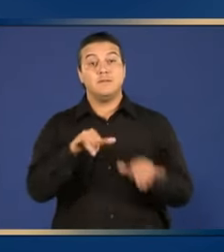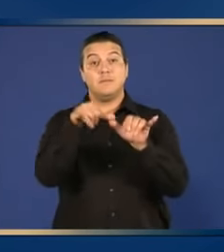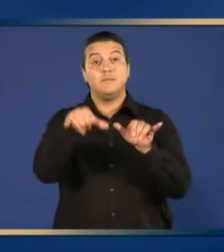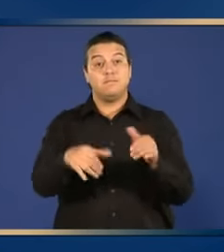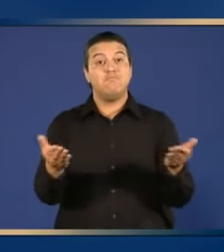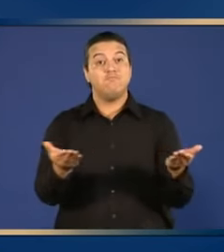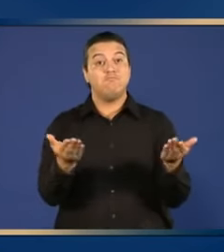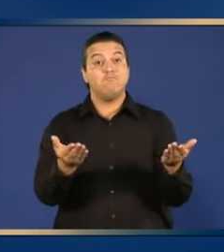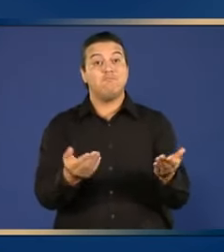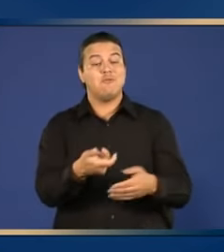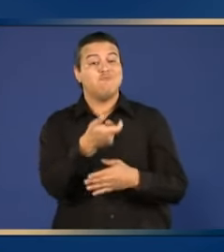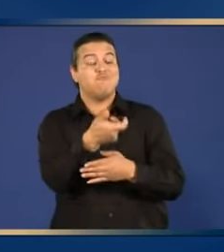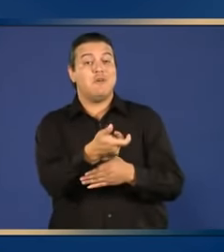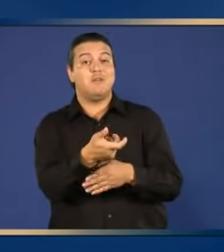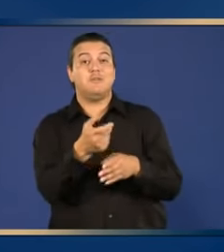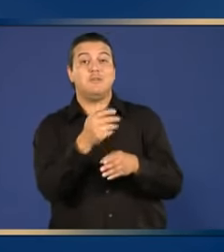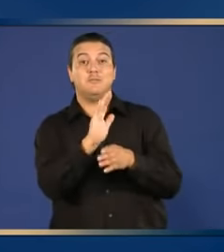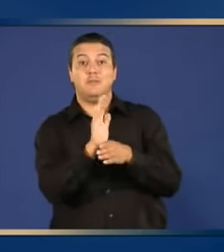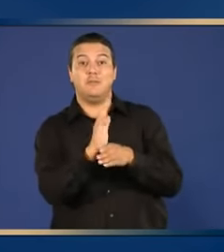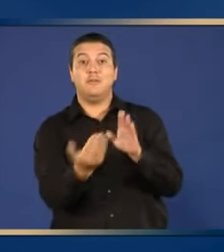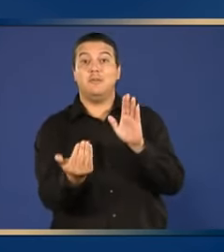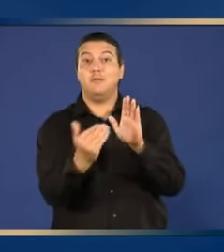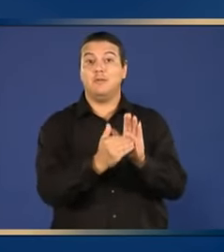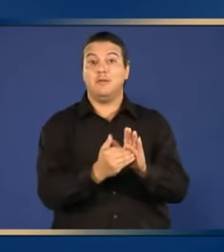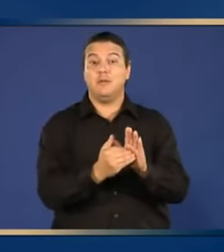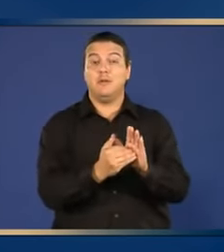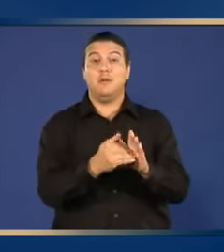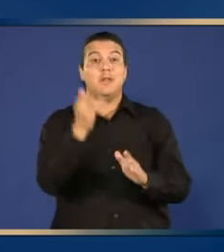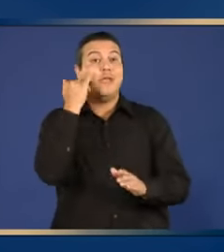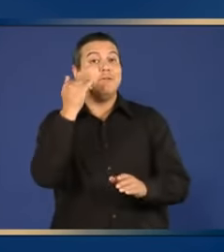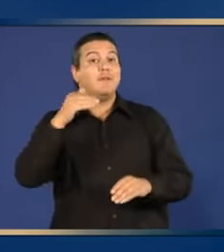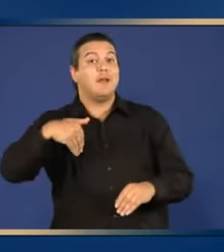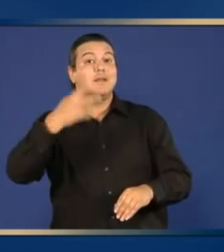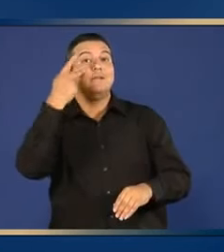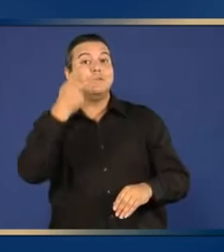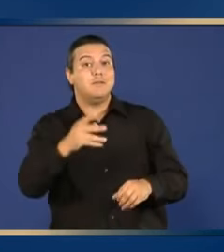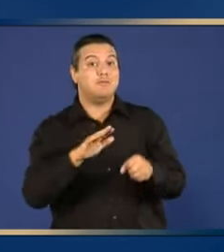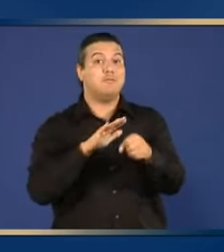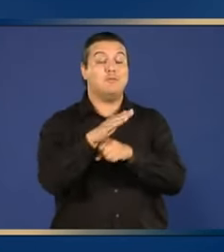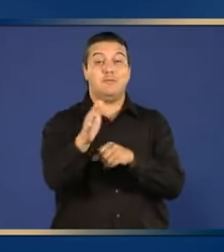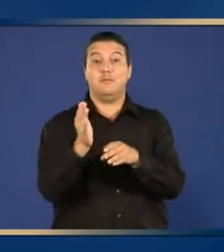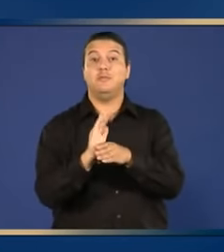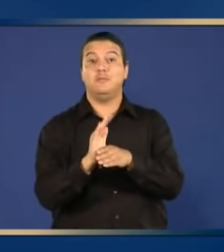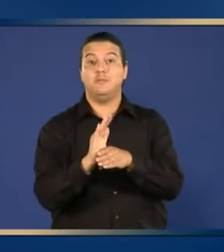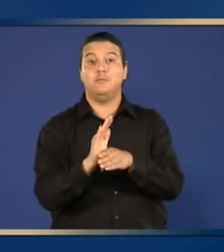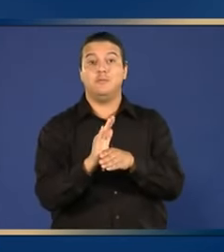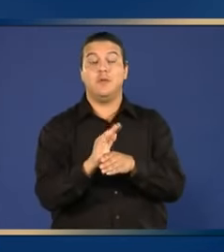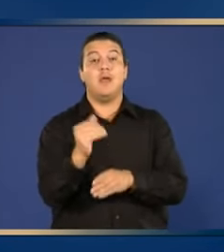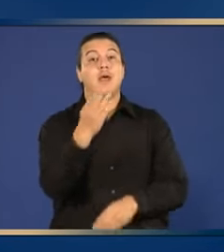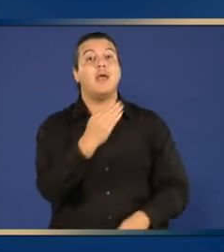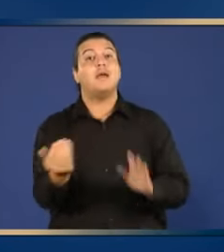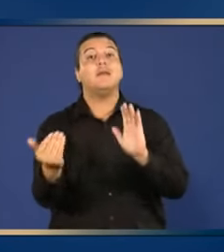Please stay here while this video is repeated for anyone who has not had a chance to see it.